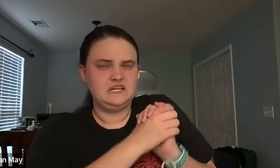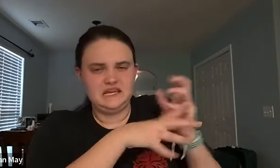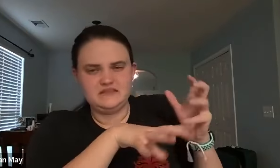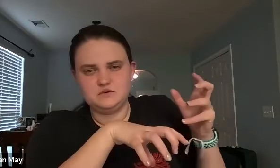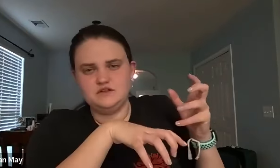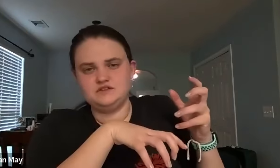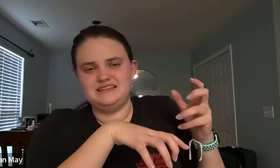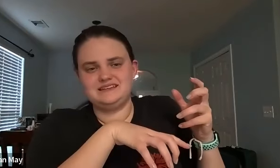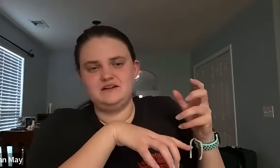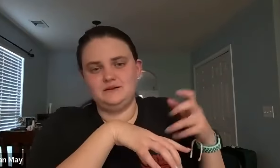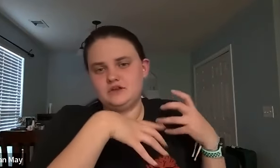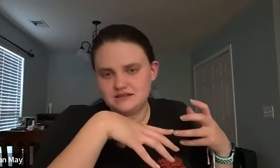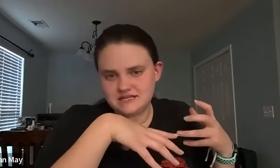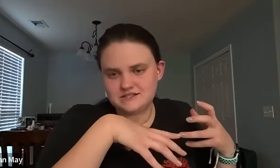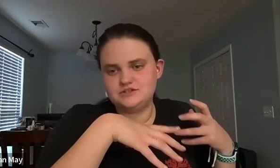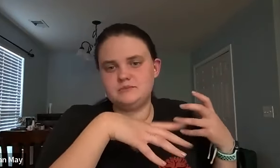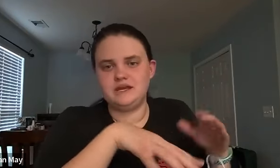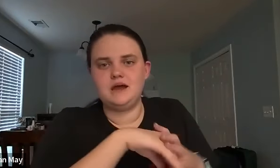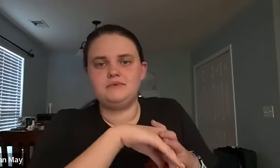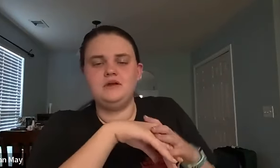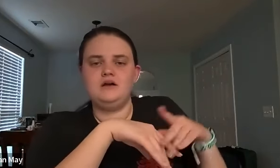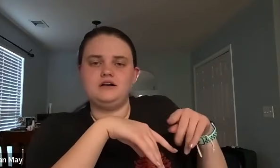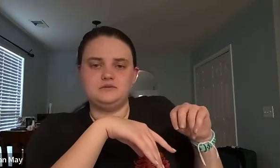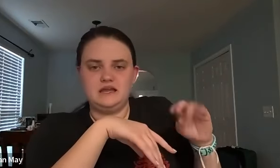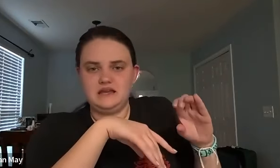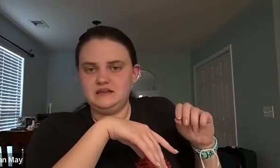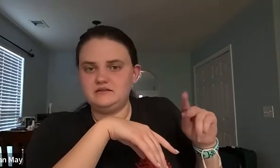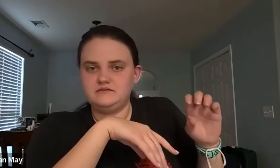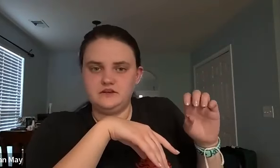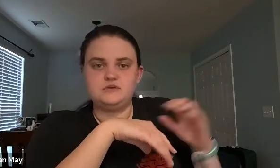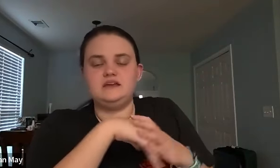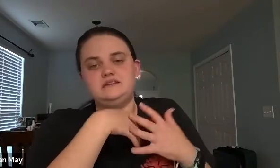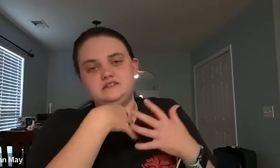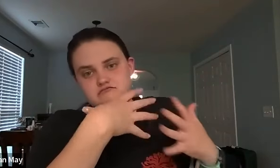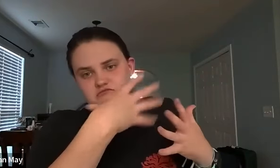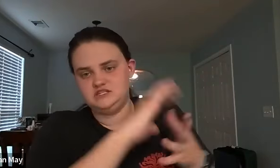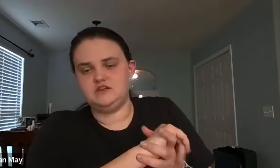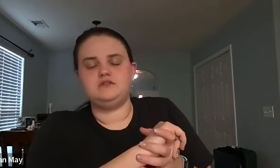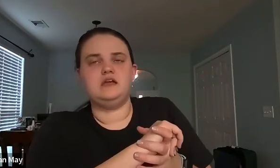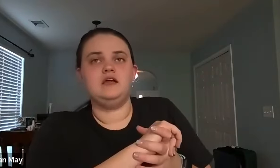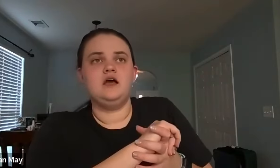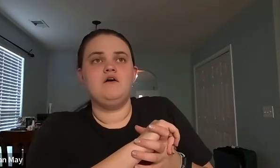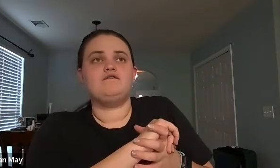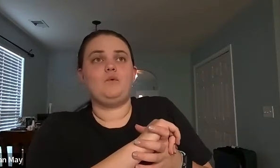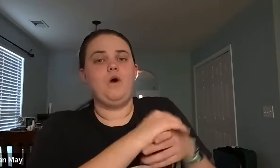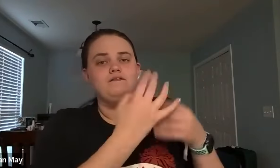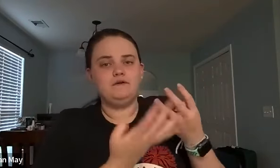Again, that's one of those that's kind of like with context clues, you can pick it up. Also pancake, finger spelling it is another thing. For waffle,